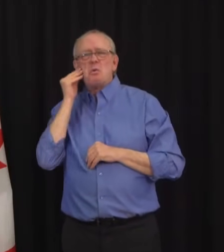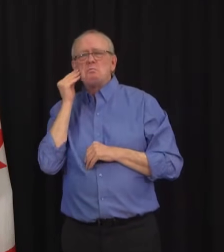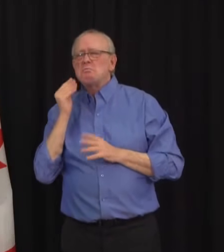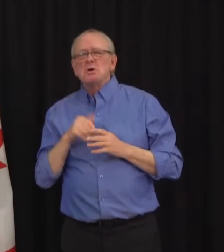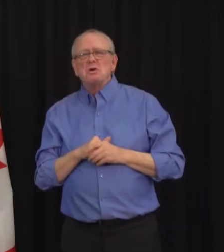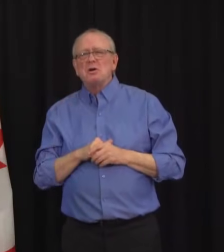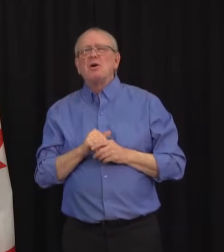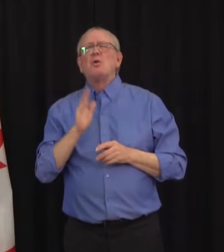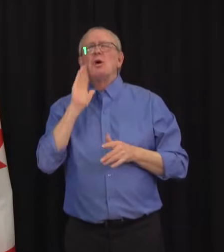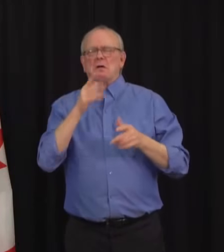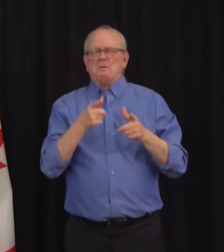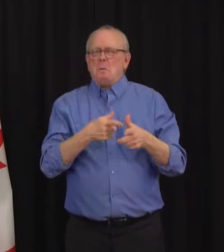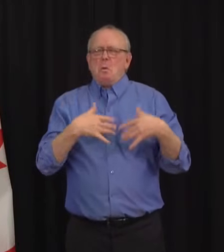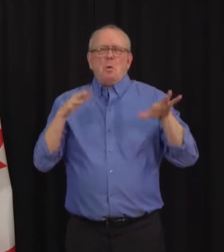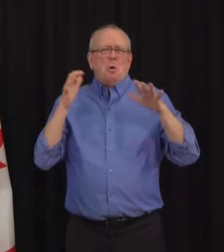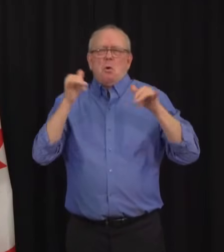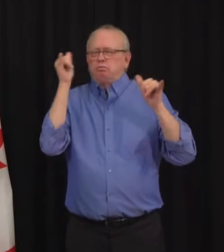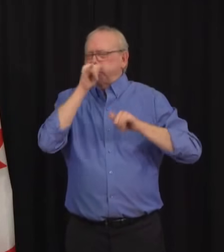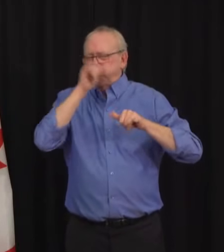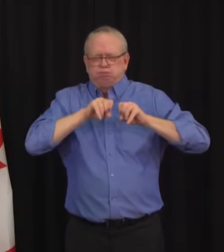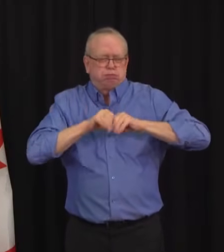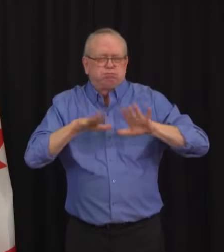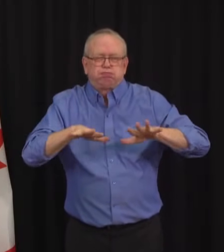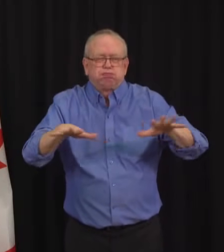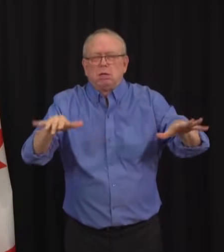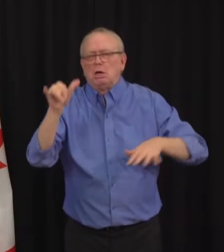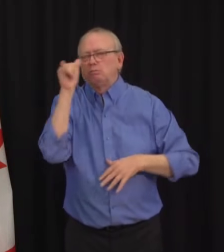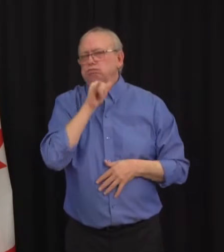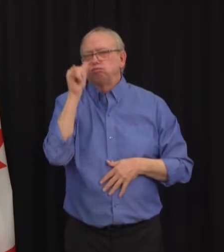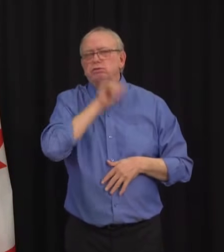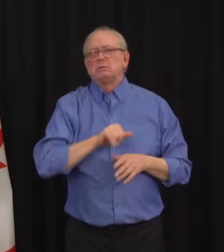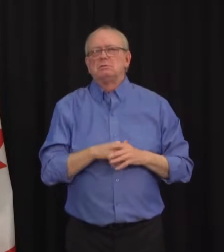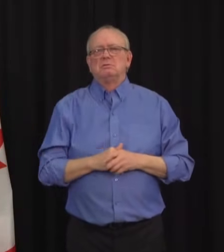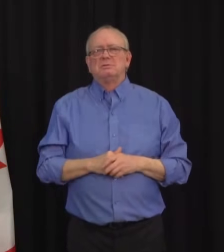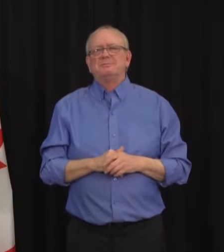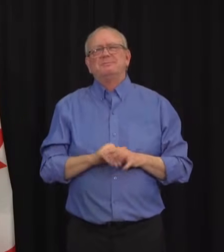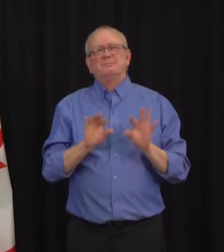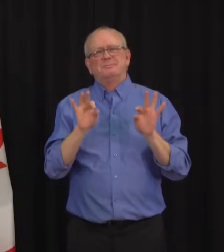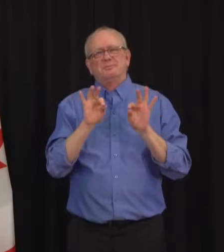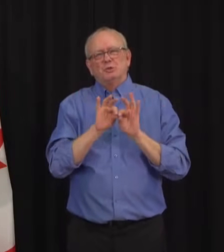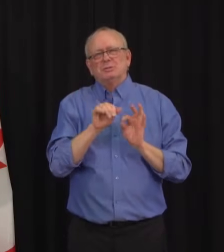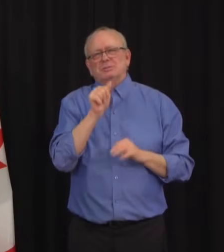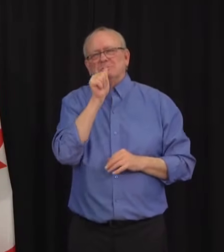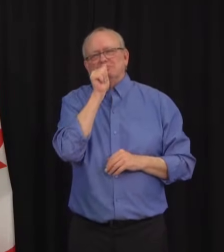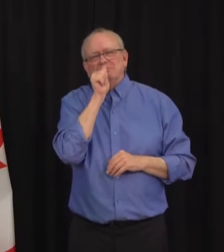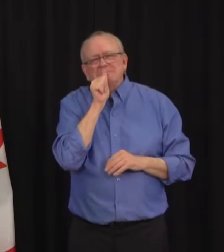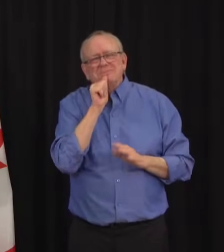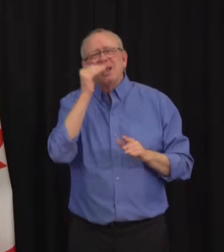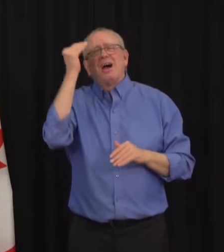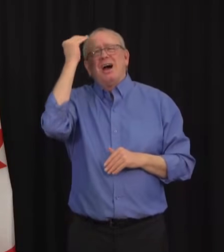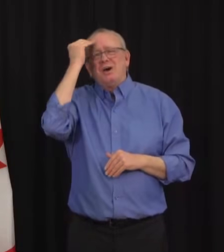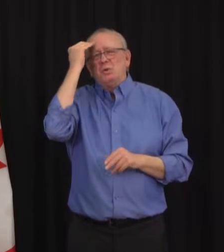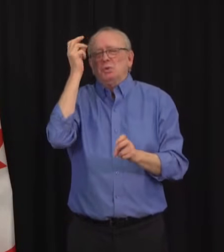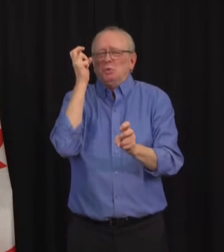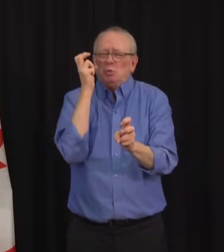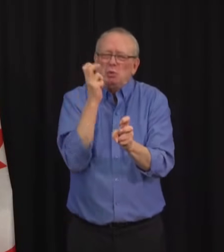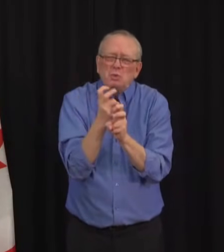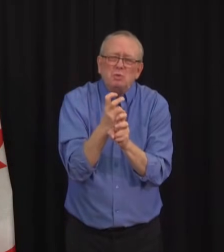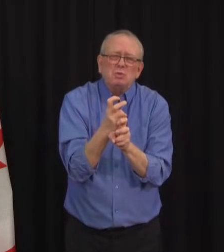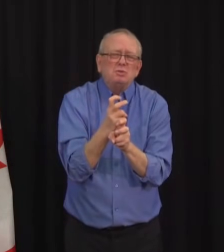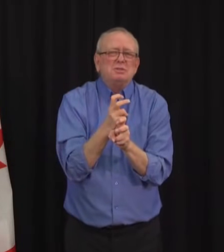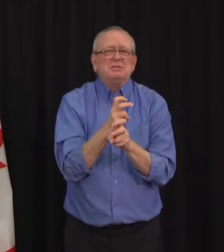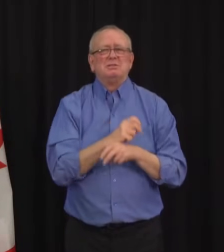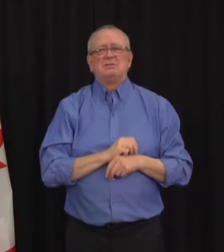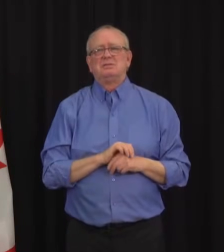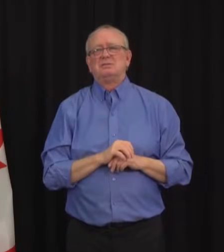population. Coping with this virus is a challenge for everyone, but being further away from healthcare, especially from